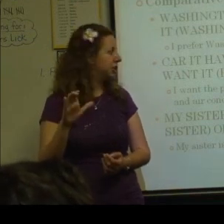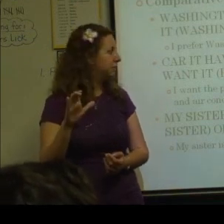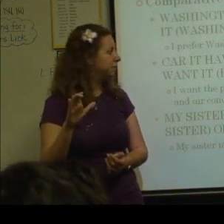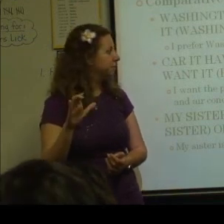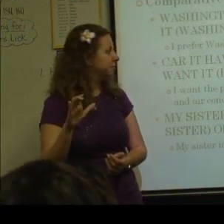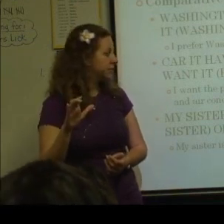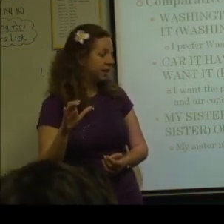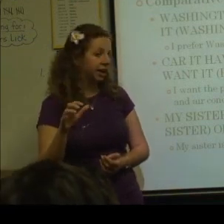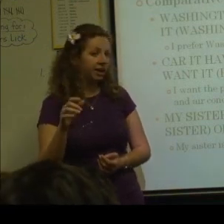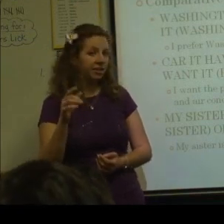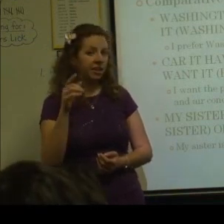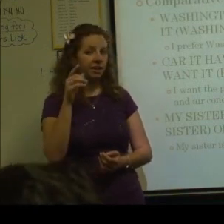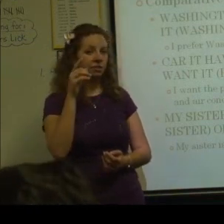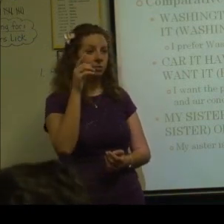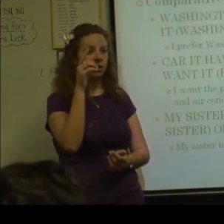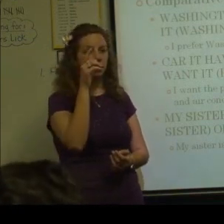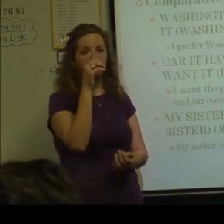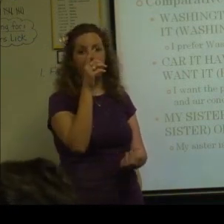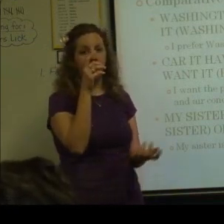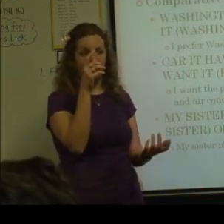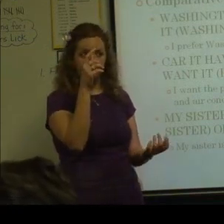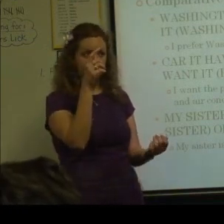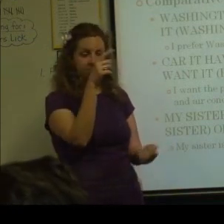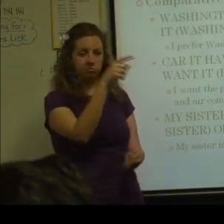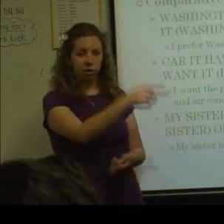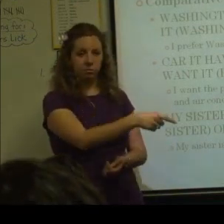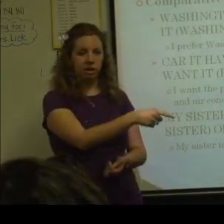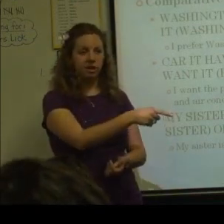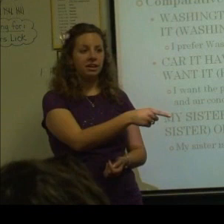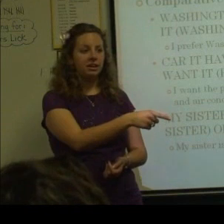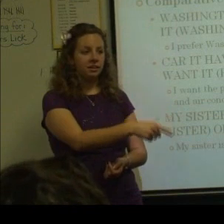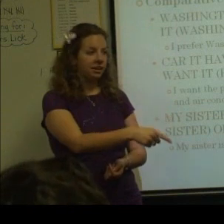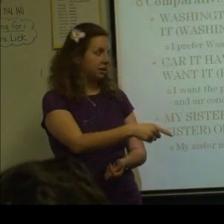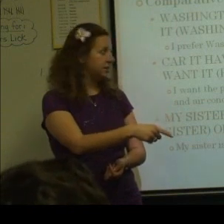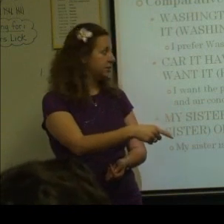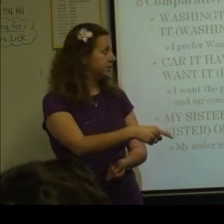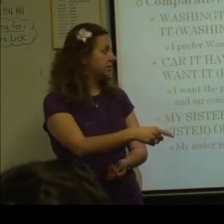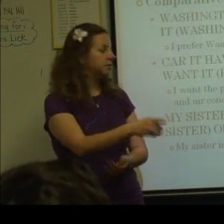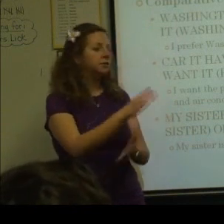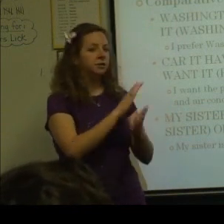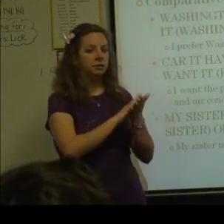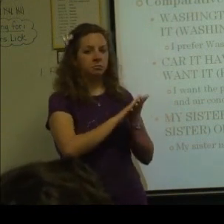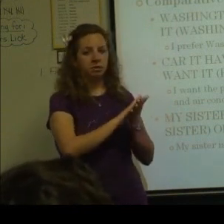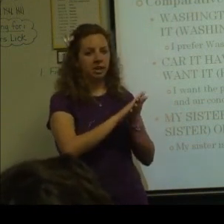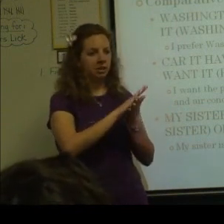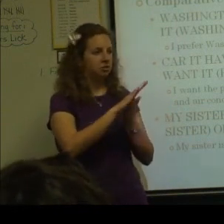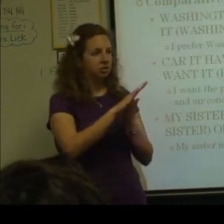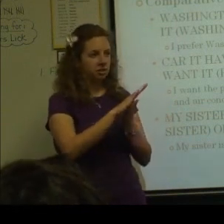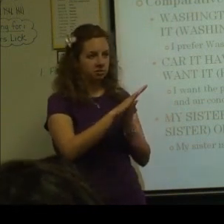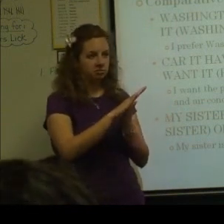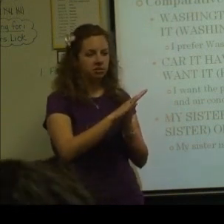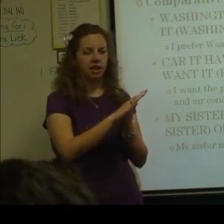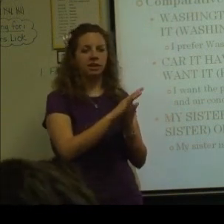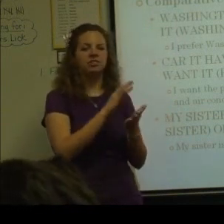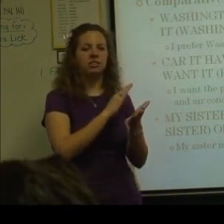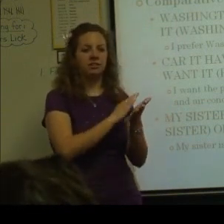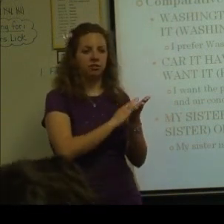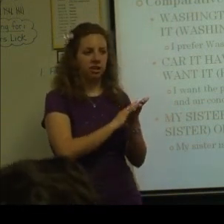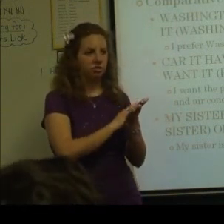conditioning. Okay, and then the one on my left, where I'm putting it, plane, or just kind of like the sign for nicer